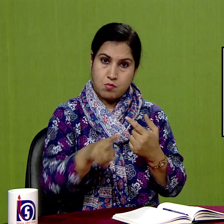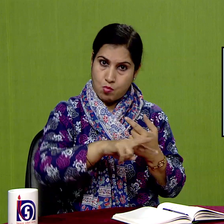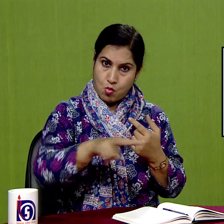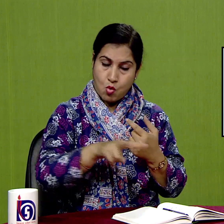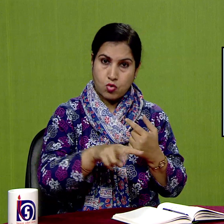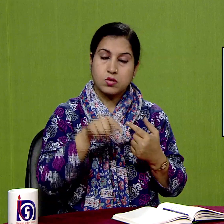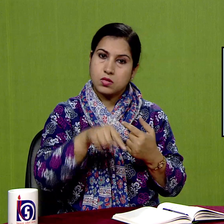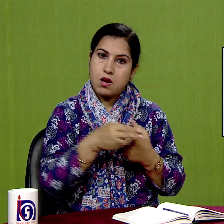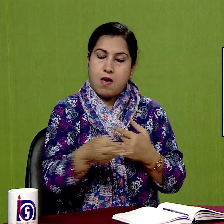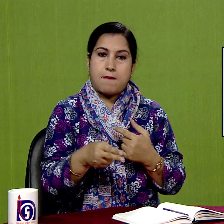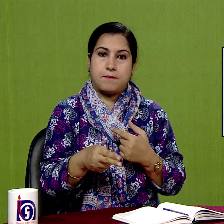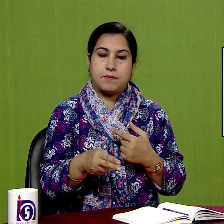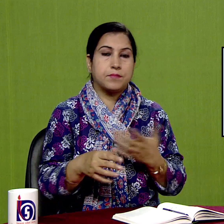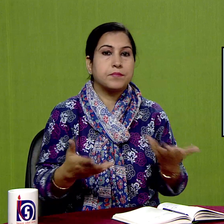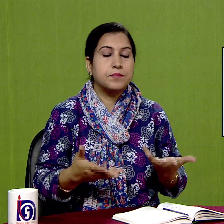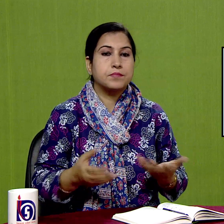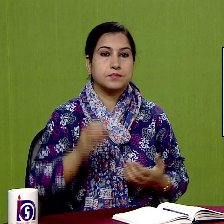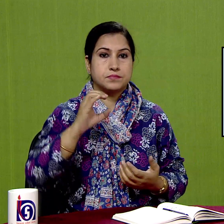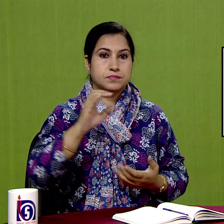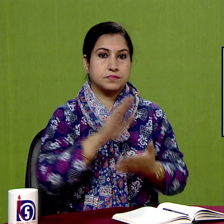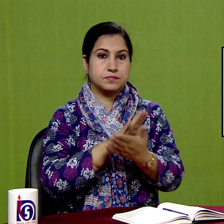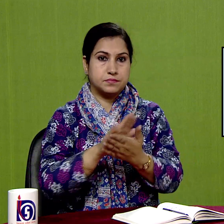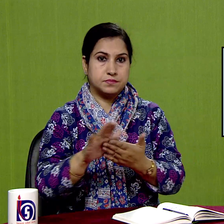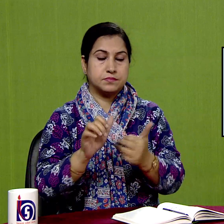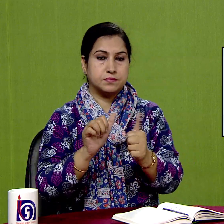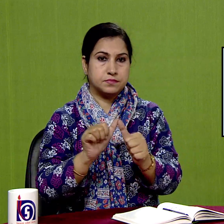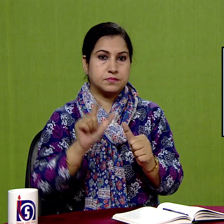is called the Chalcolithic age.